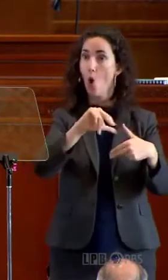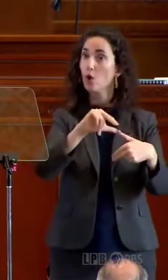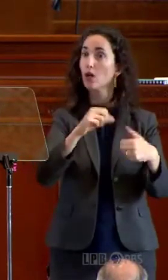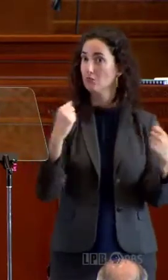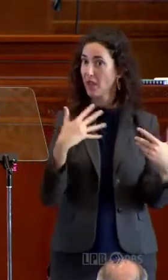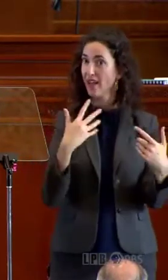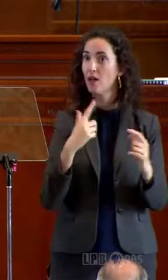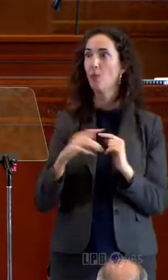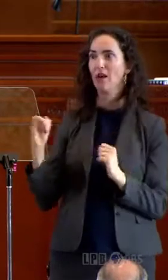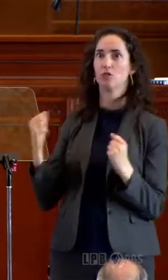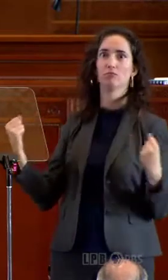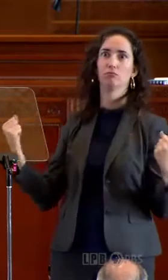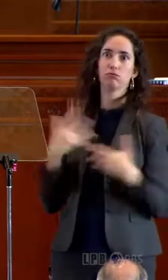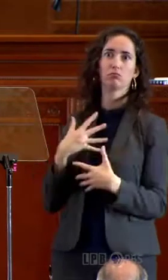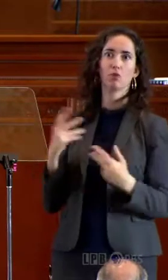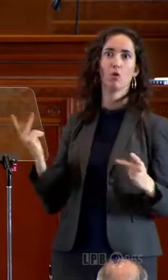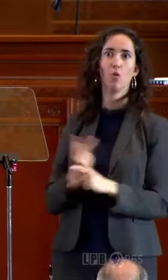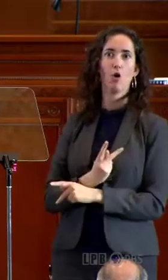storm itself.